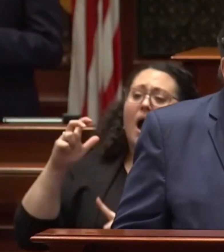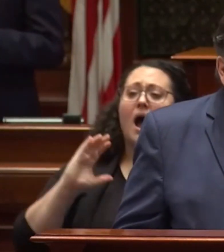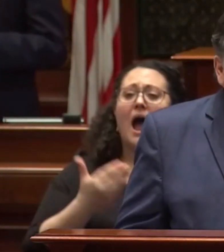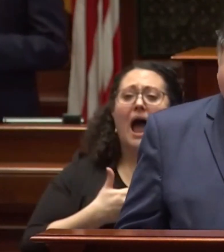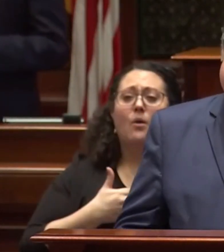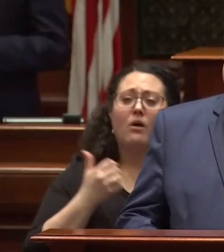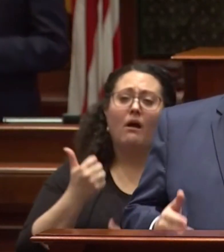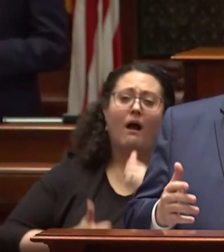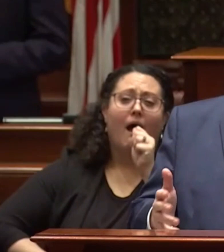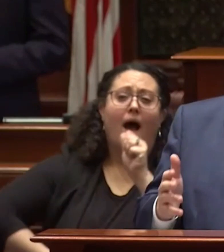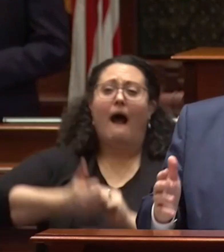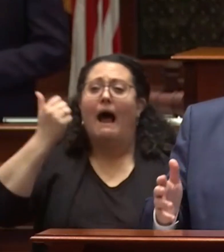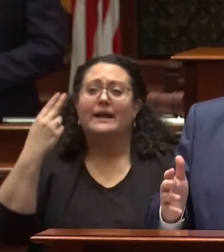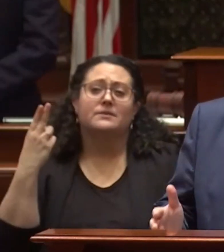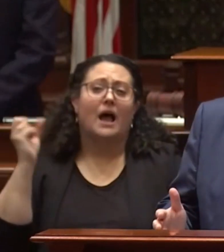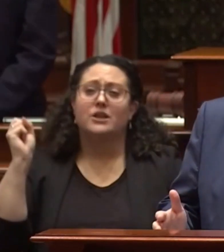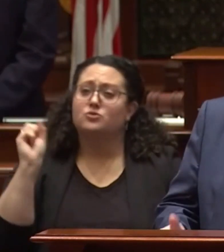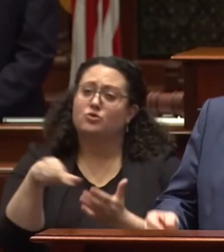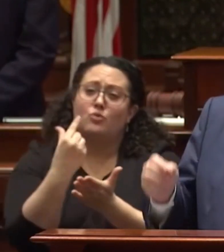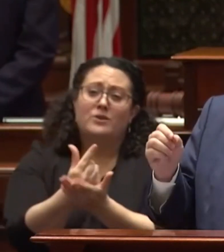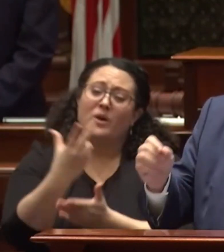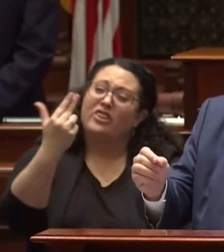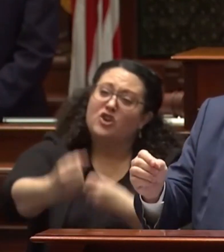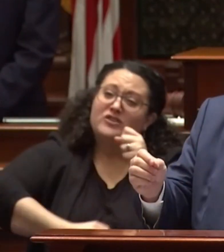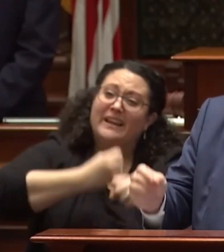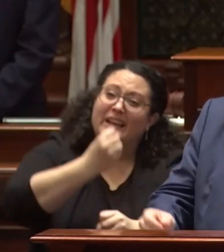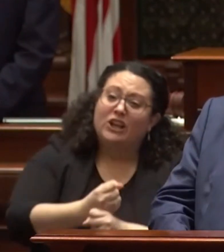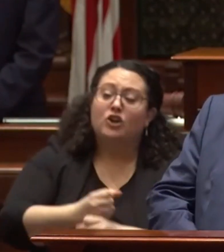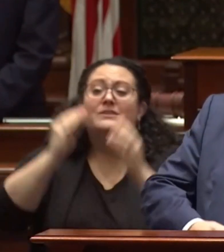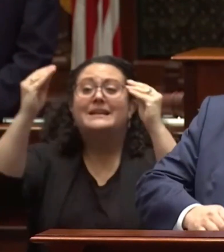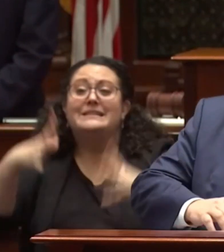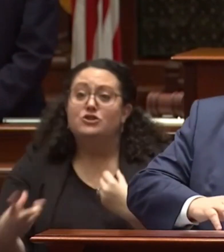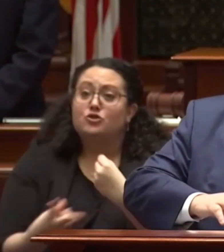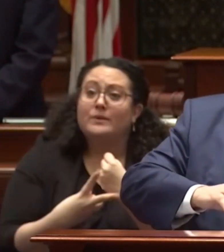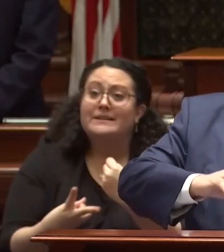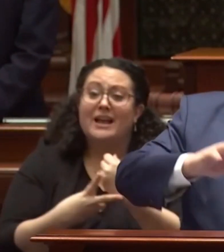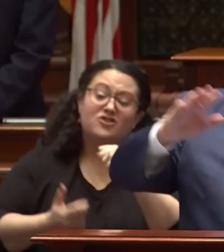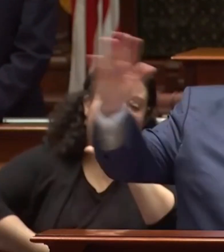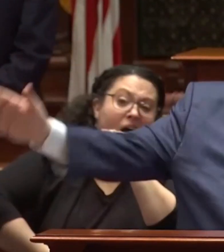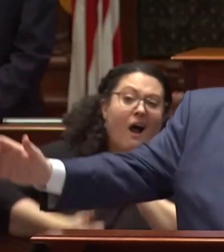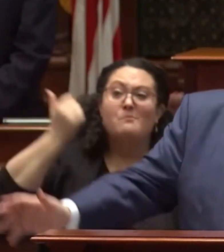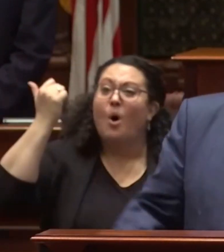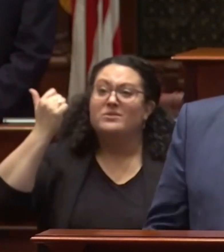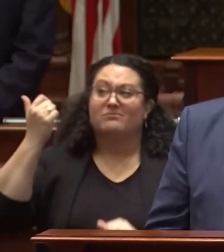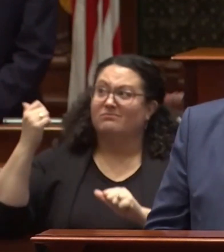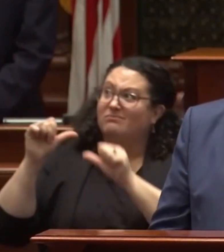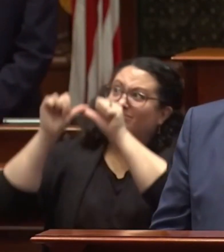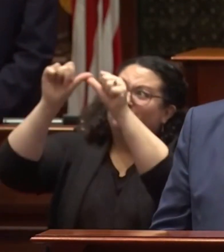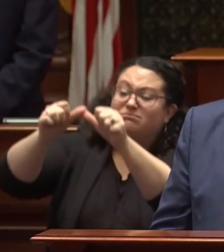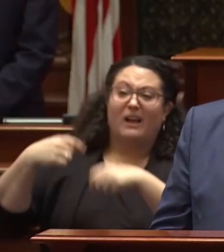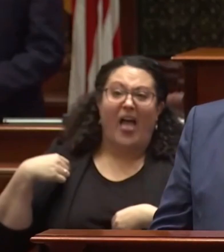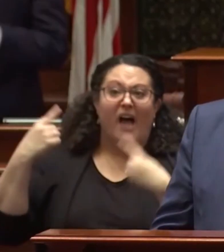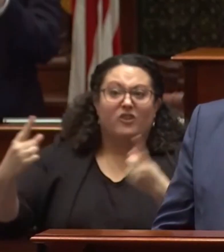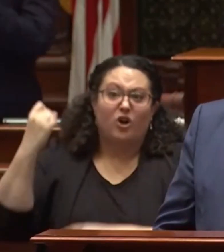highest graduation rate in 13 years, and teacher retention was the highest ever on record.